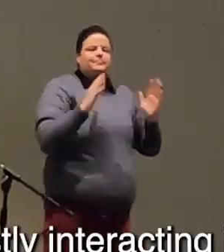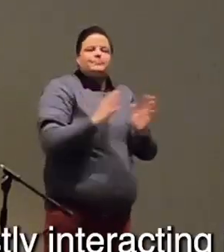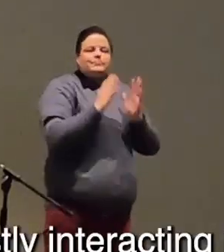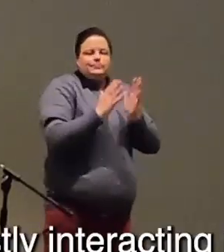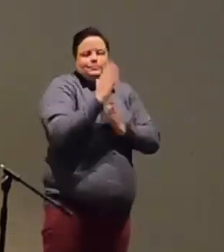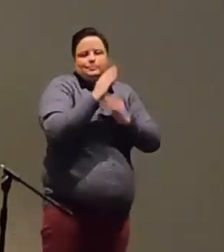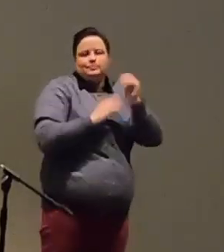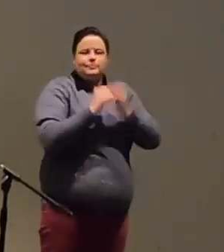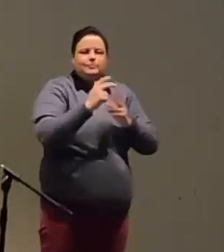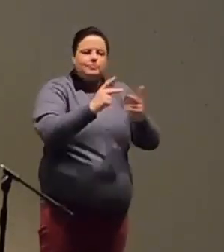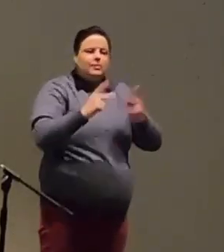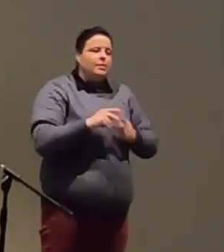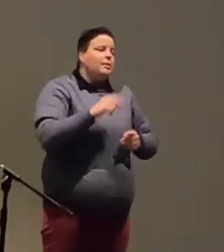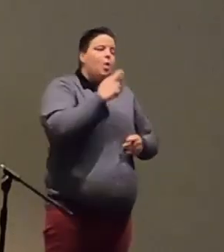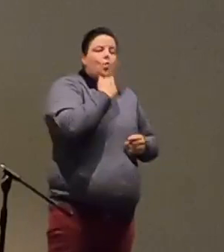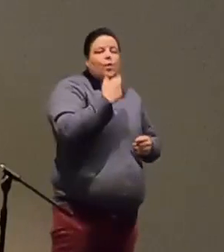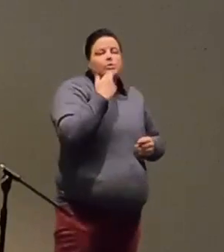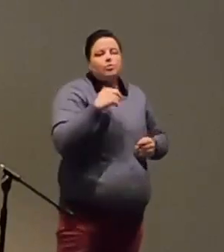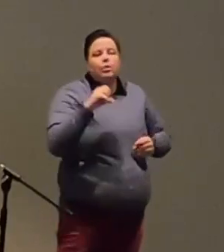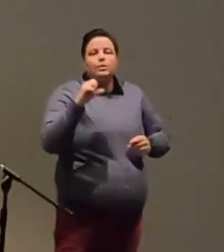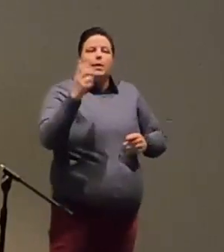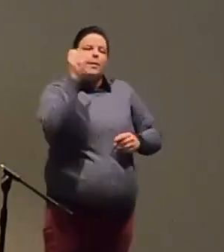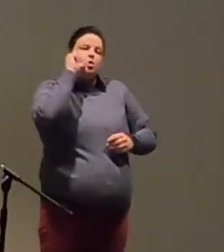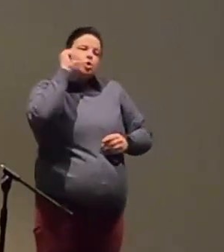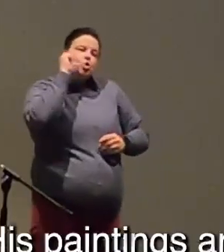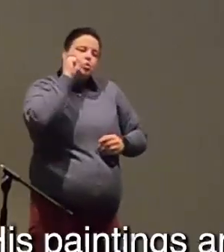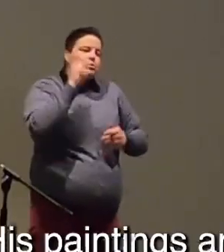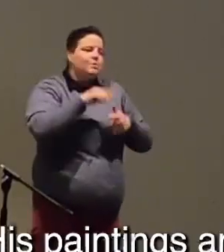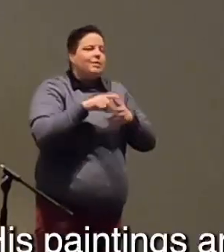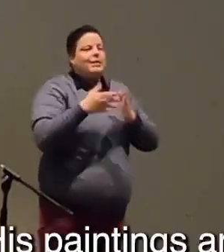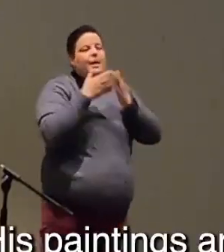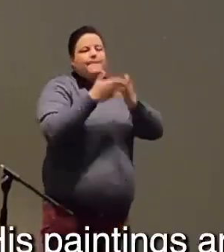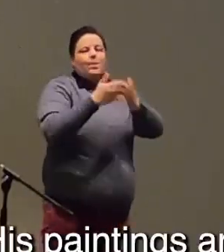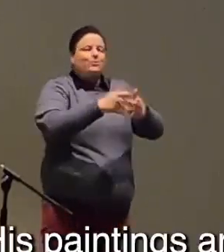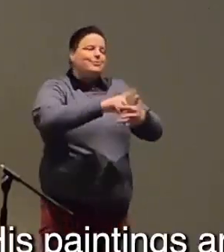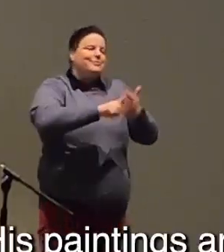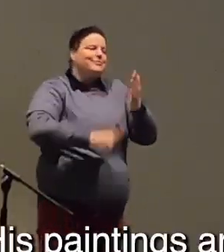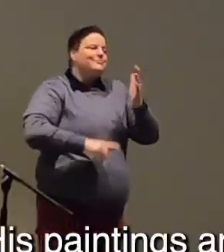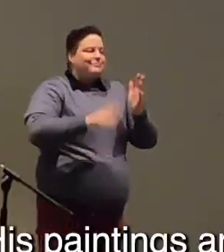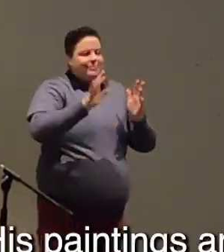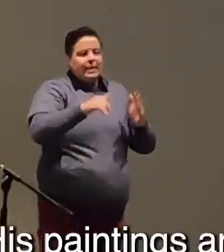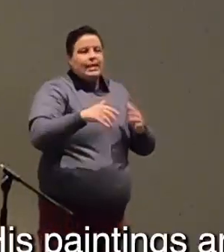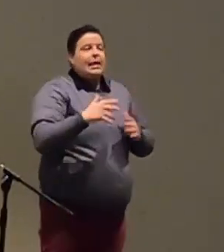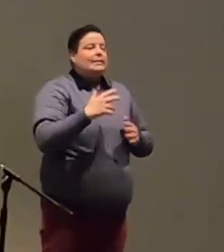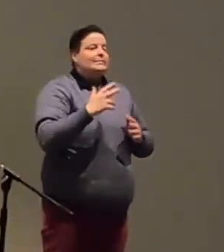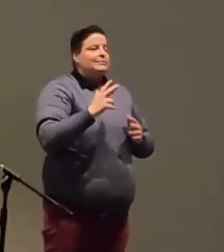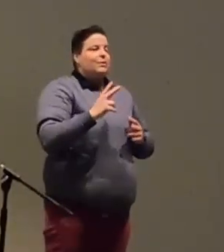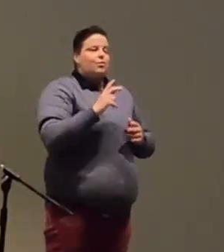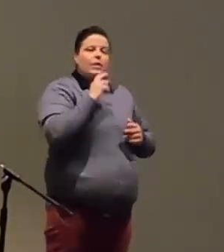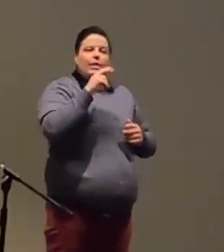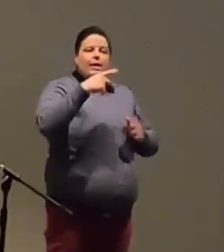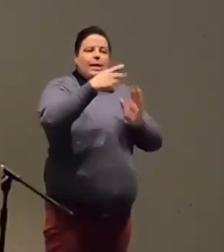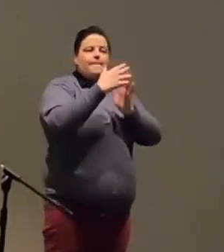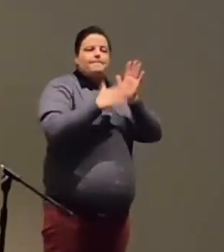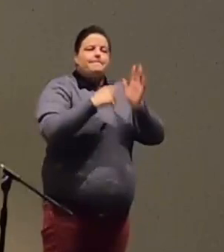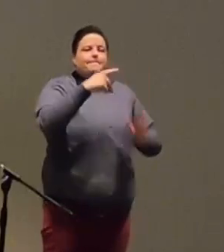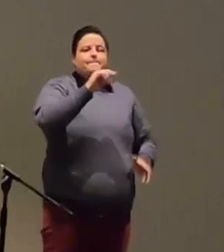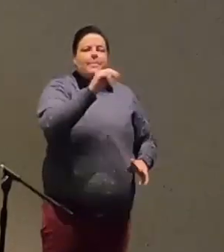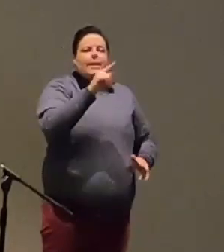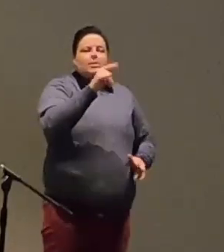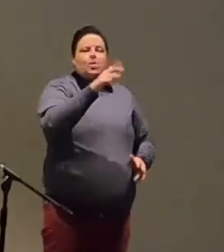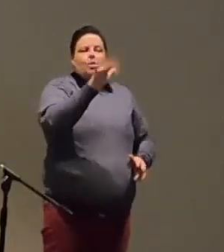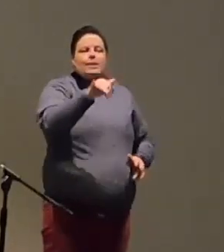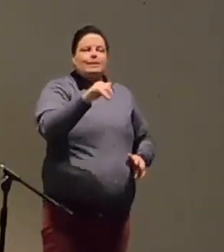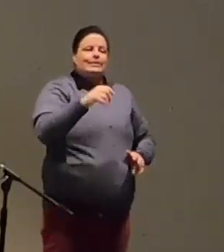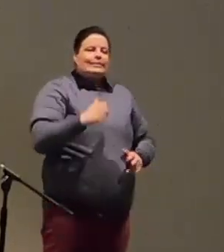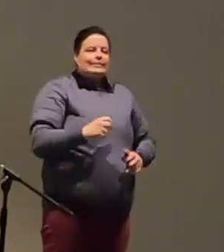like restaurants, saloons, ferry boats, and rooftops. His paintings are done in a painterly style, which means that you can really see the